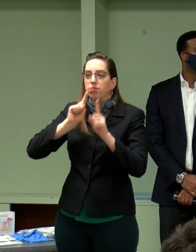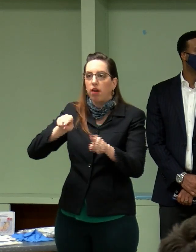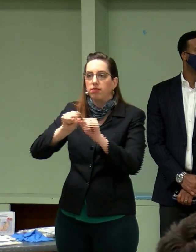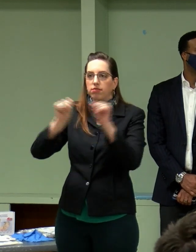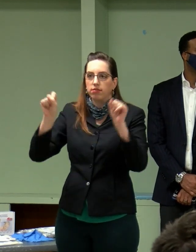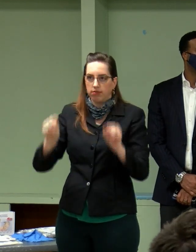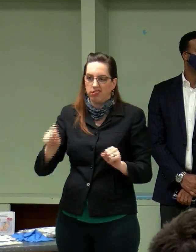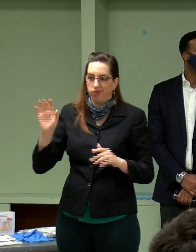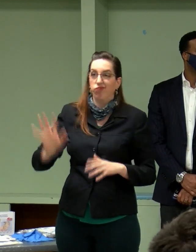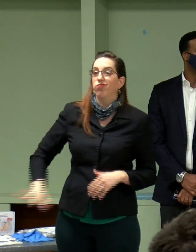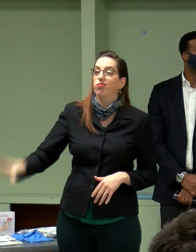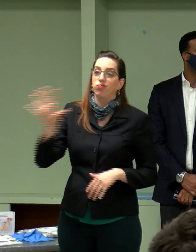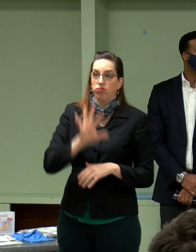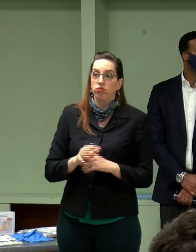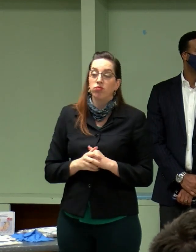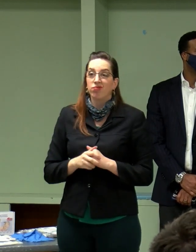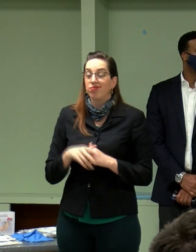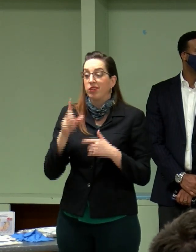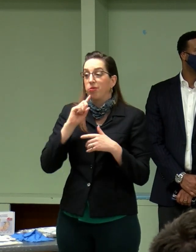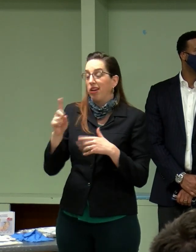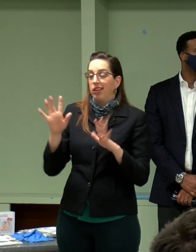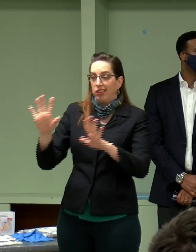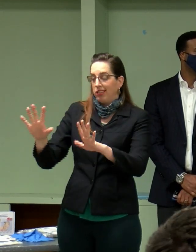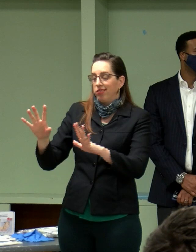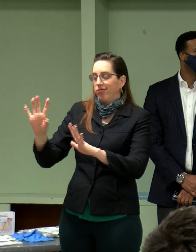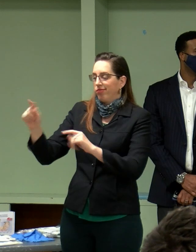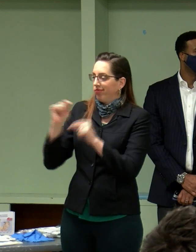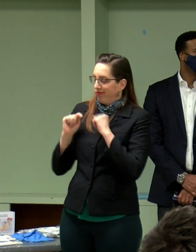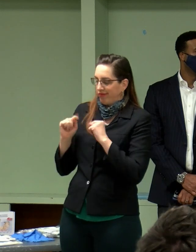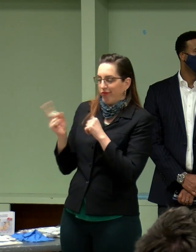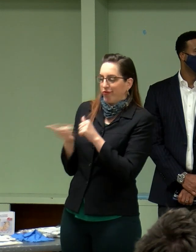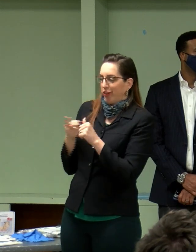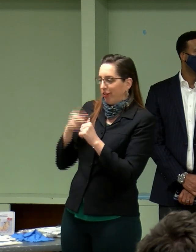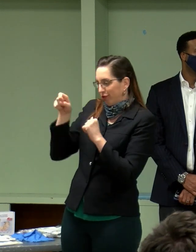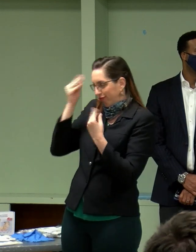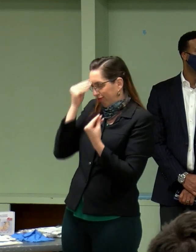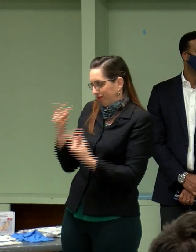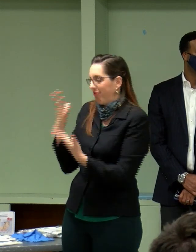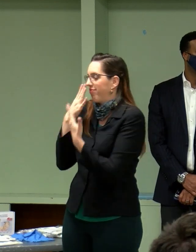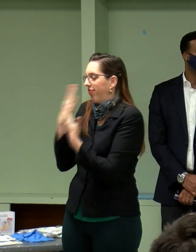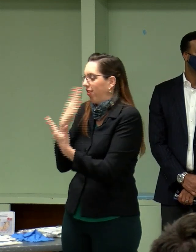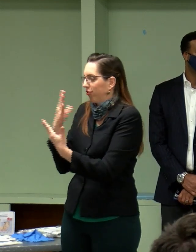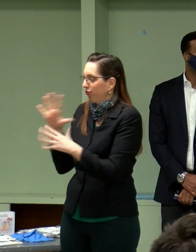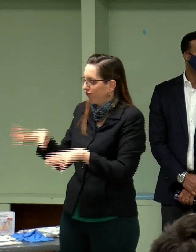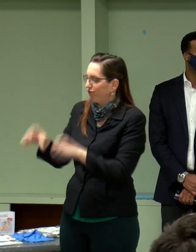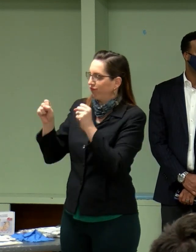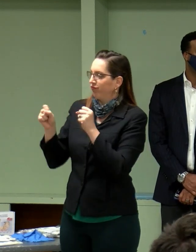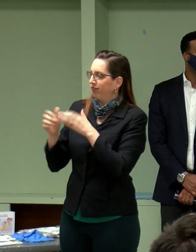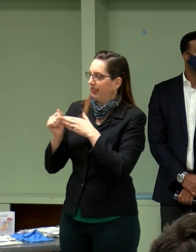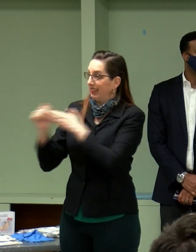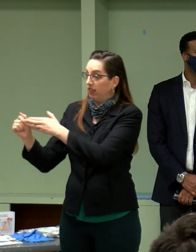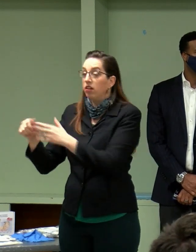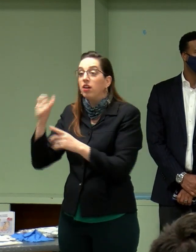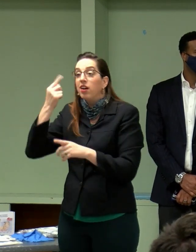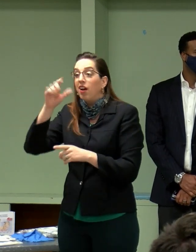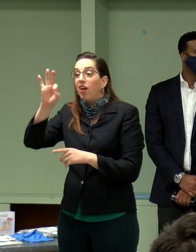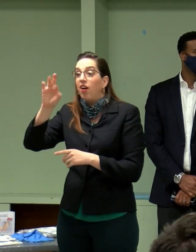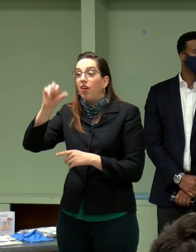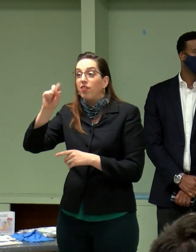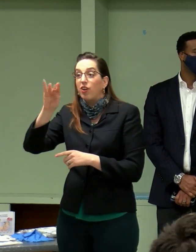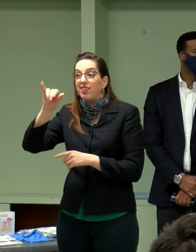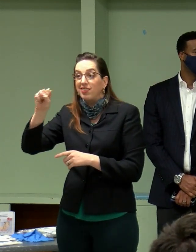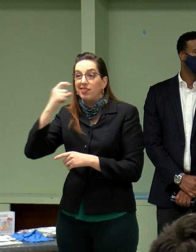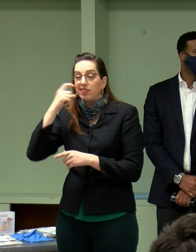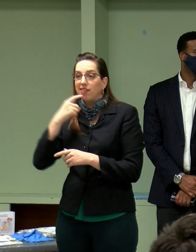counties. And Mayor, I can't go any further without thanking you for your leadership. Frances is right when she says it's the employees